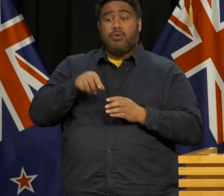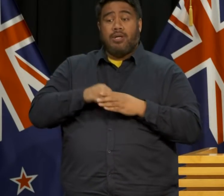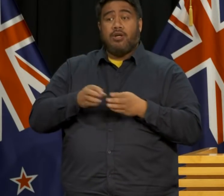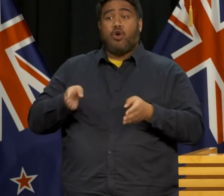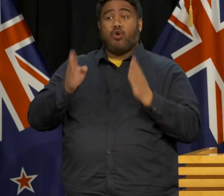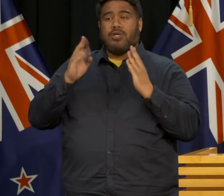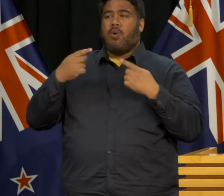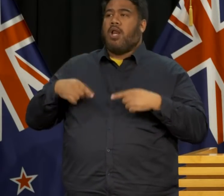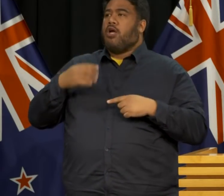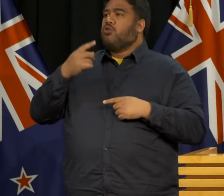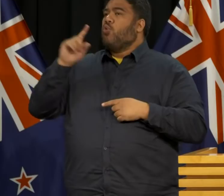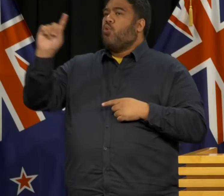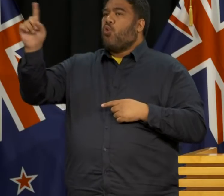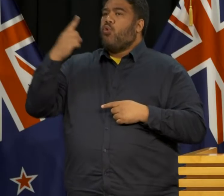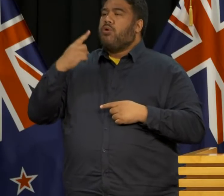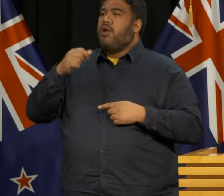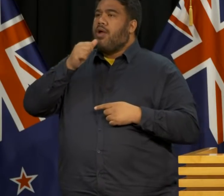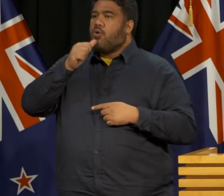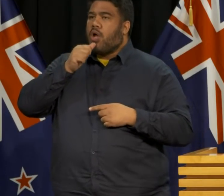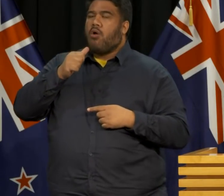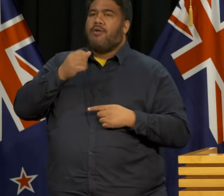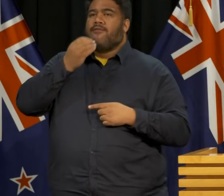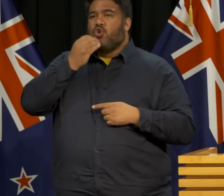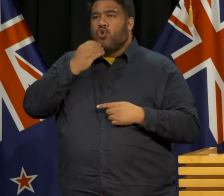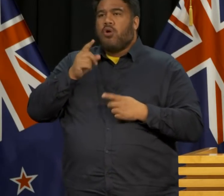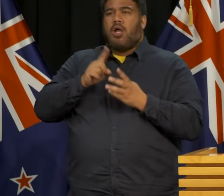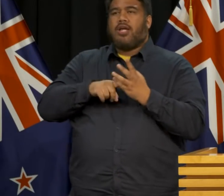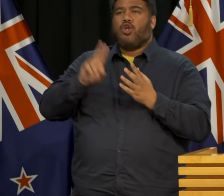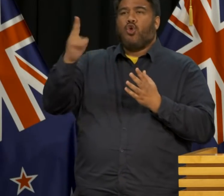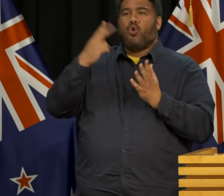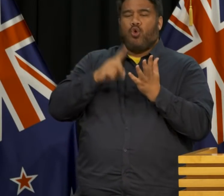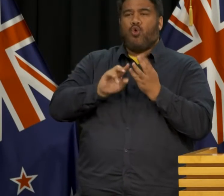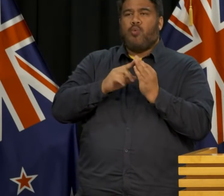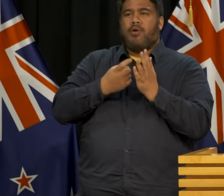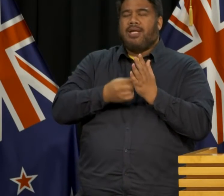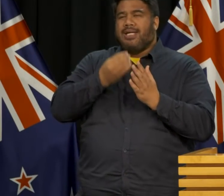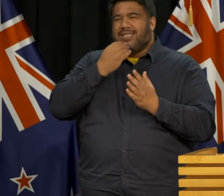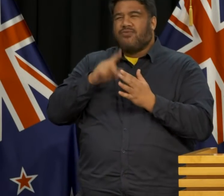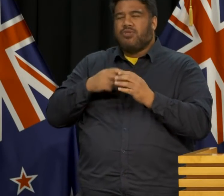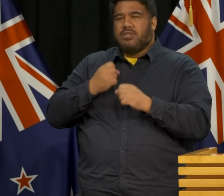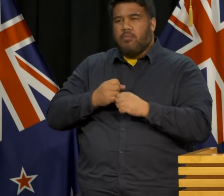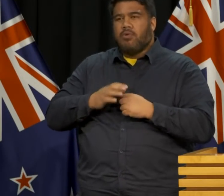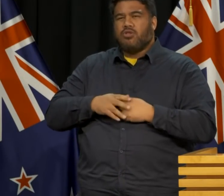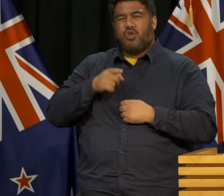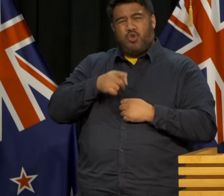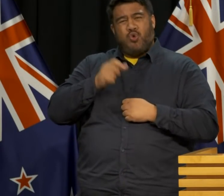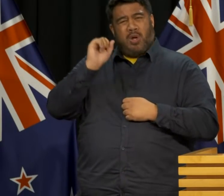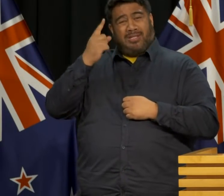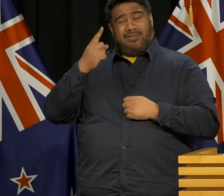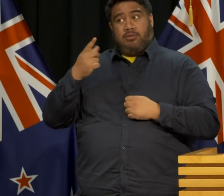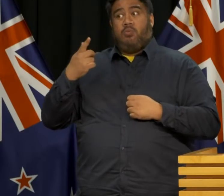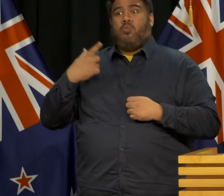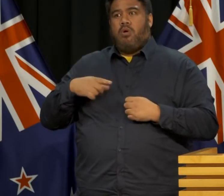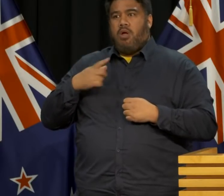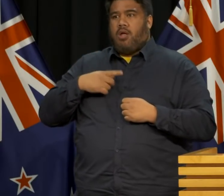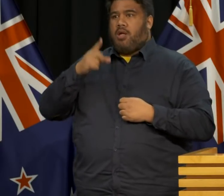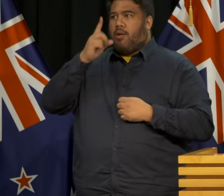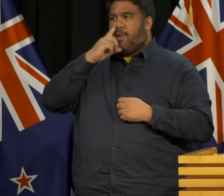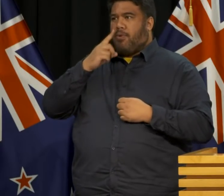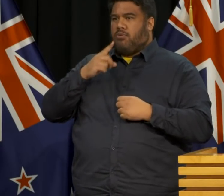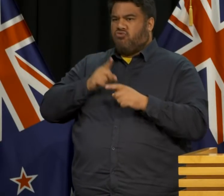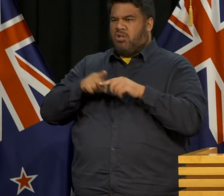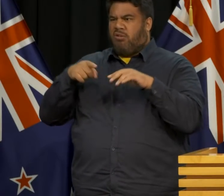my understanding, that's allowed Uber Eats and Countdown and any other delivery company. So can you understand why exactly people are busting out of